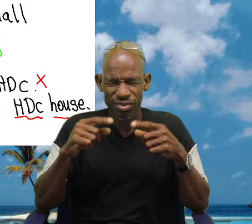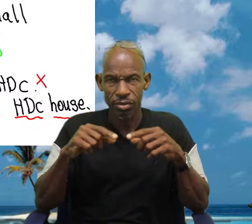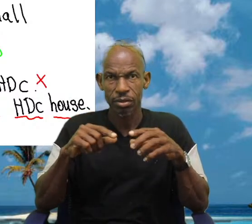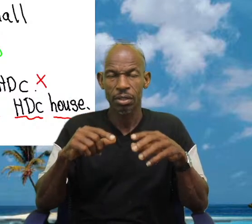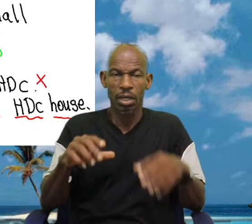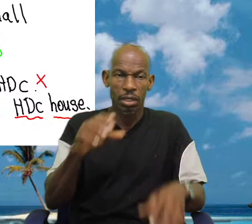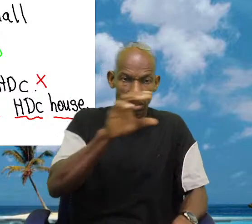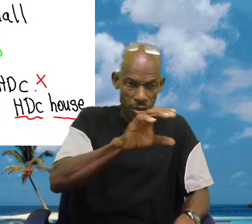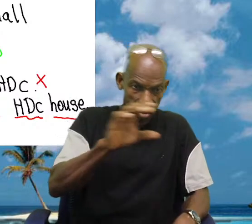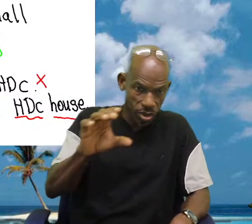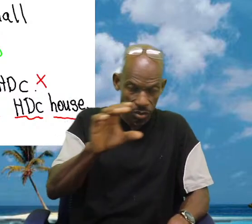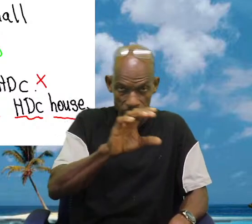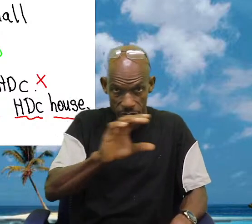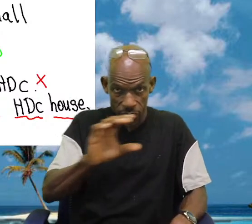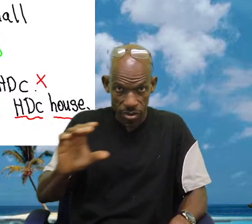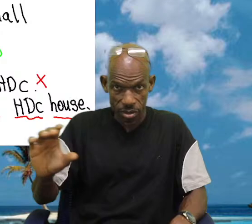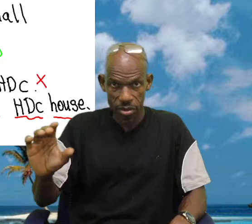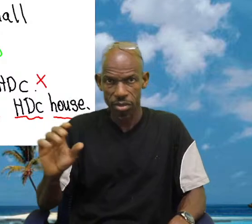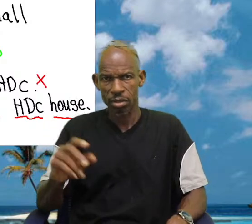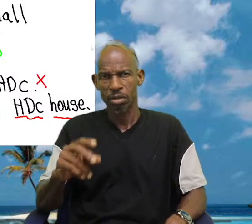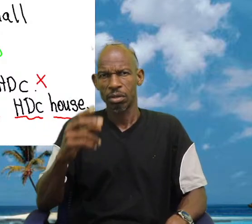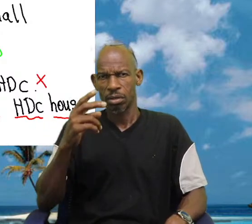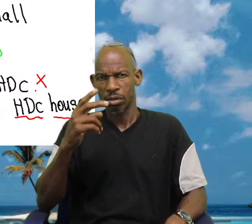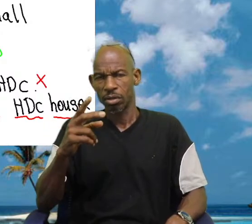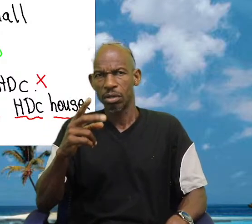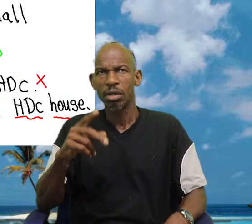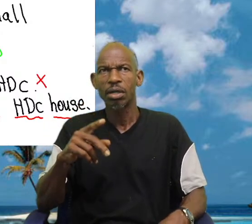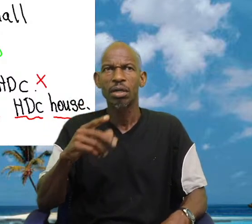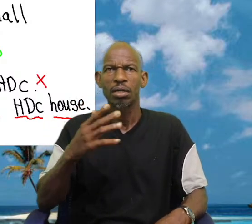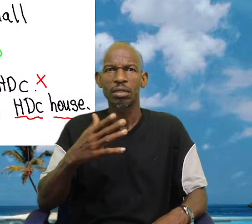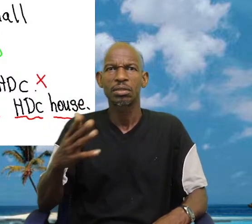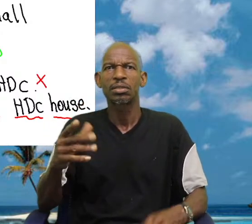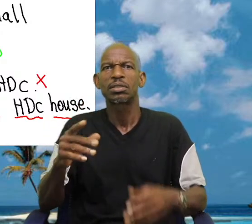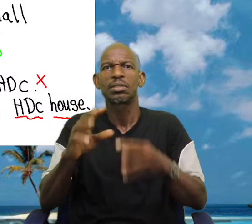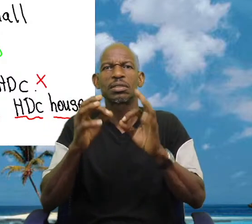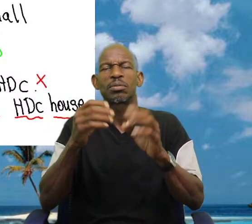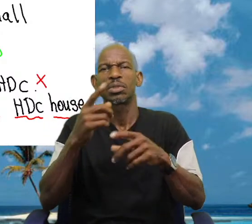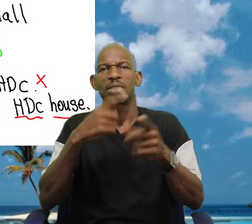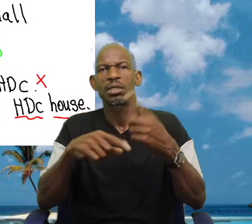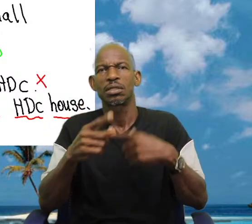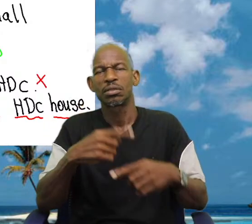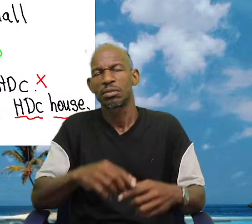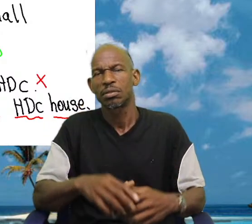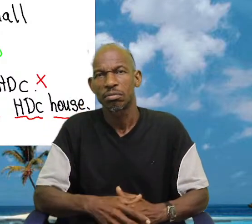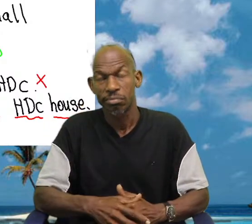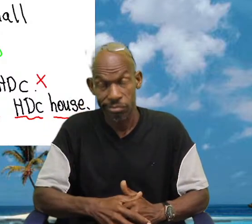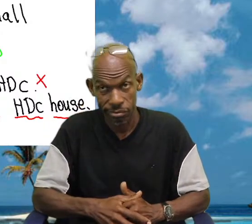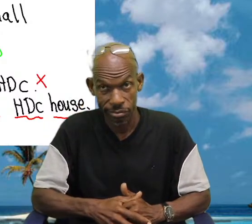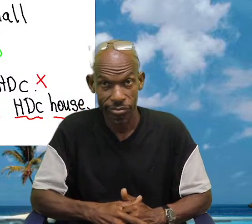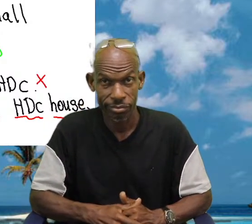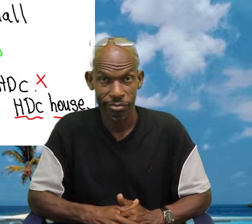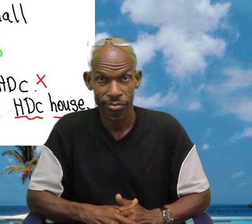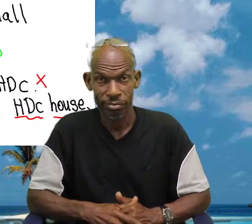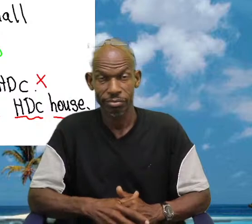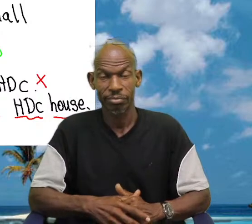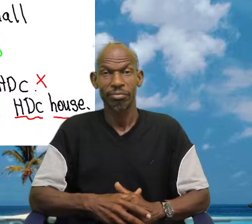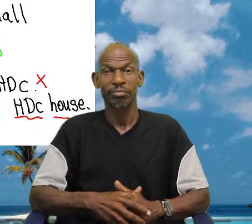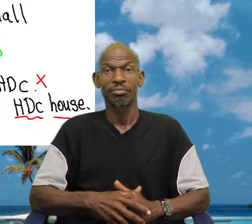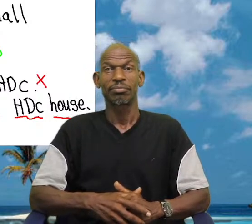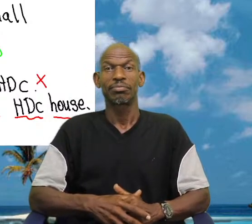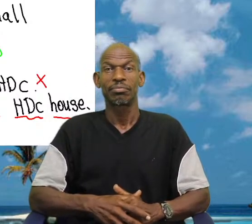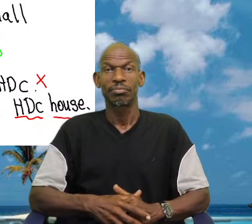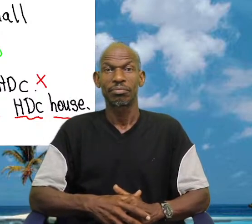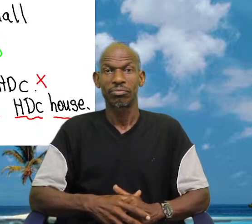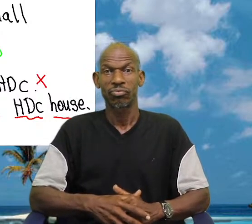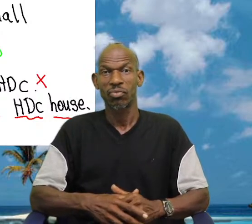at the bottom. Look at what the interpreter is signing and look at the caption, the words that are going across the screen. You could stop and